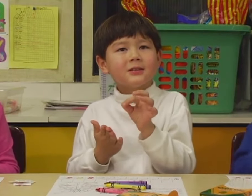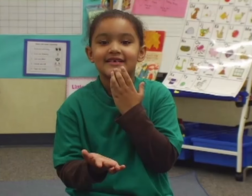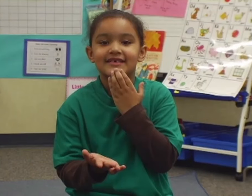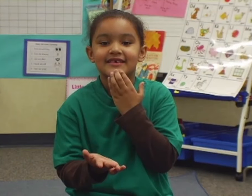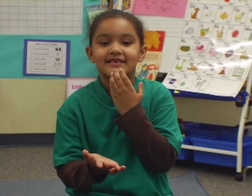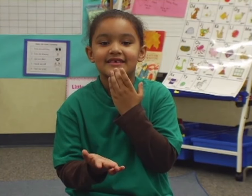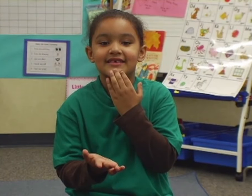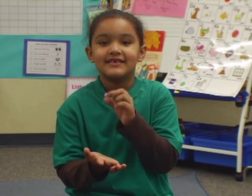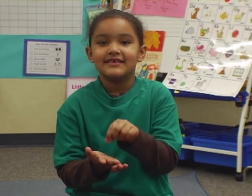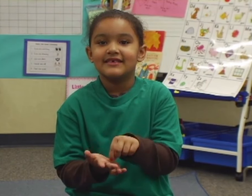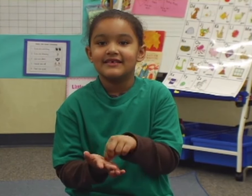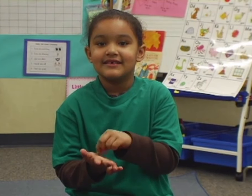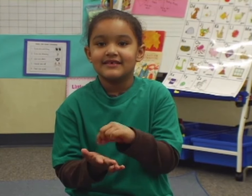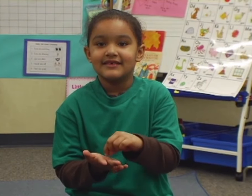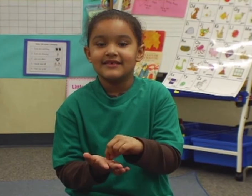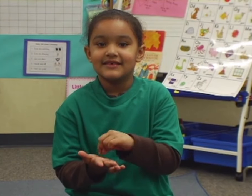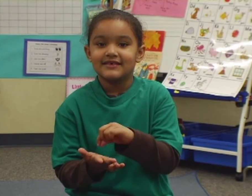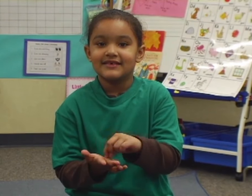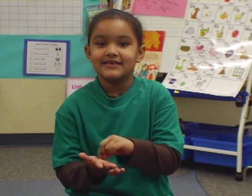Crayons. Sign colors and write.